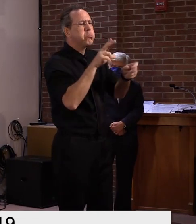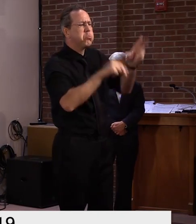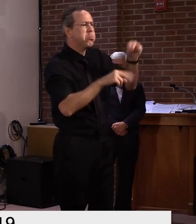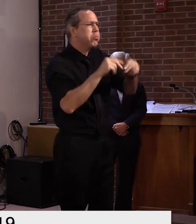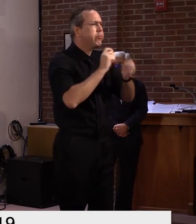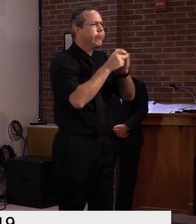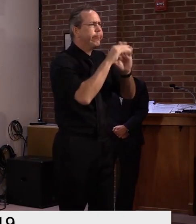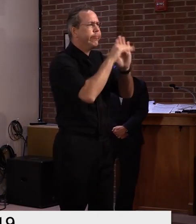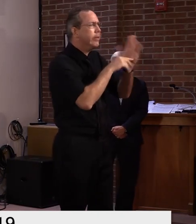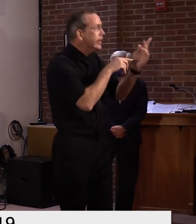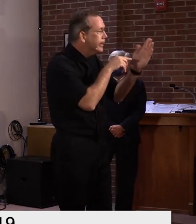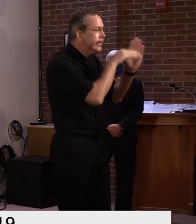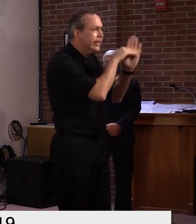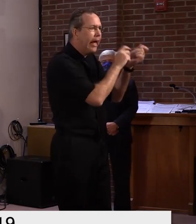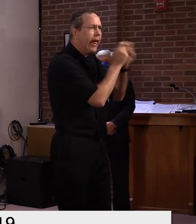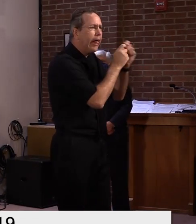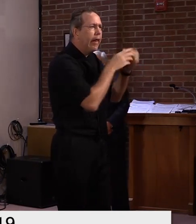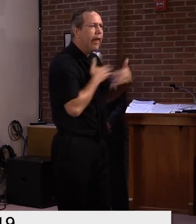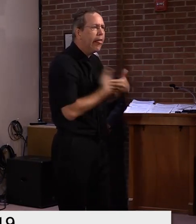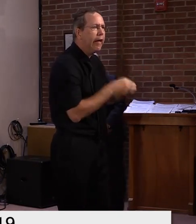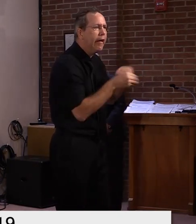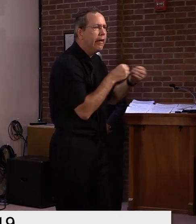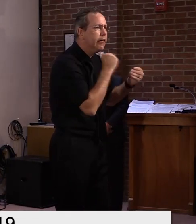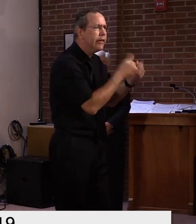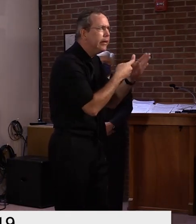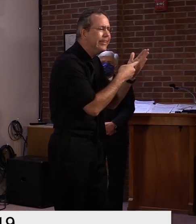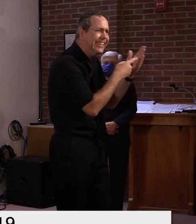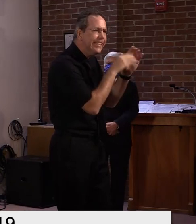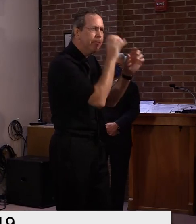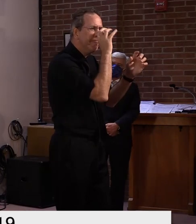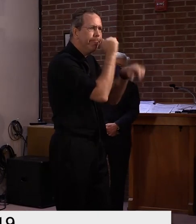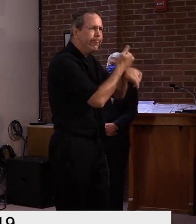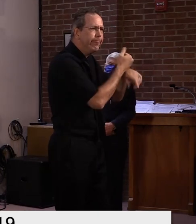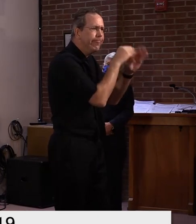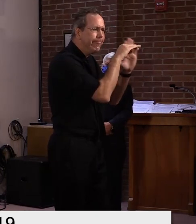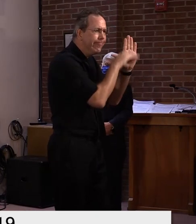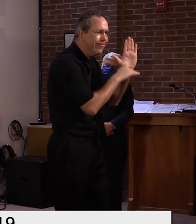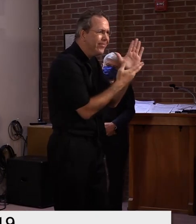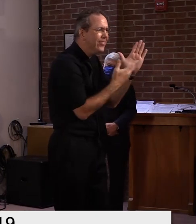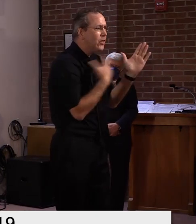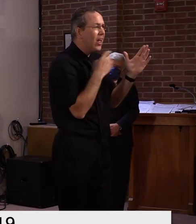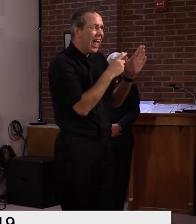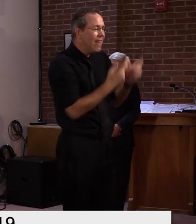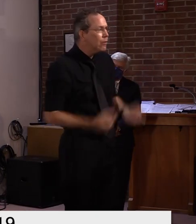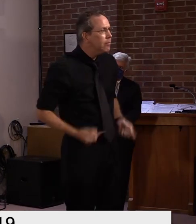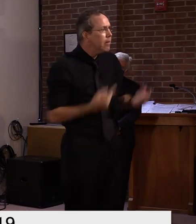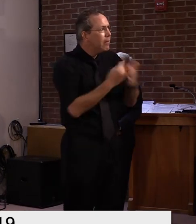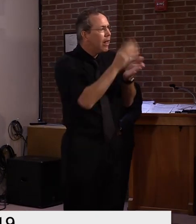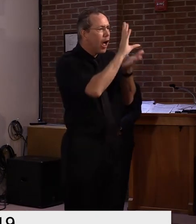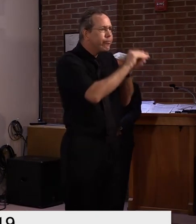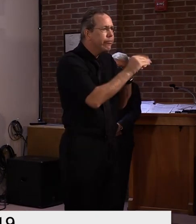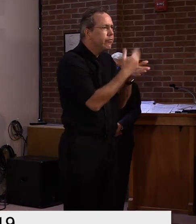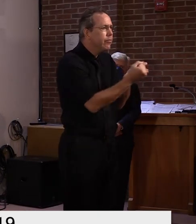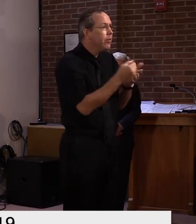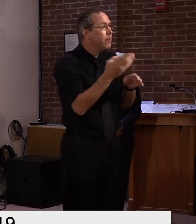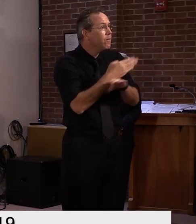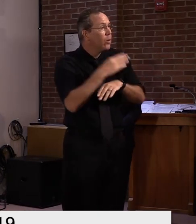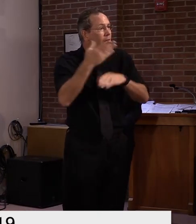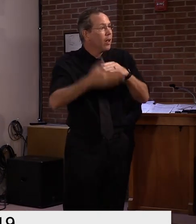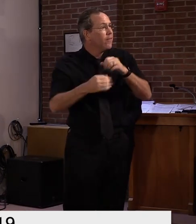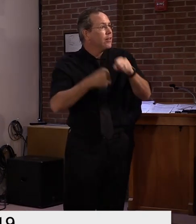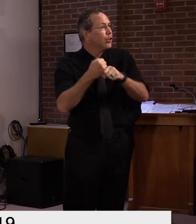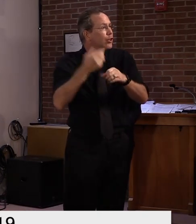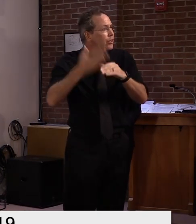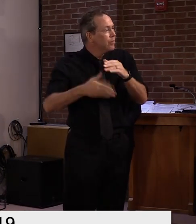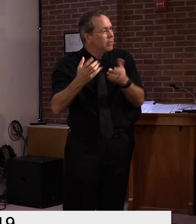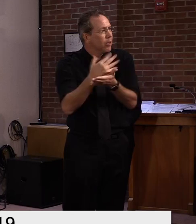rules are currently written, we'll lose the funding if we don't spend it before the end of the year. Additionally, my